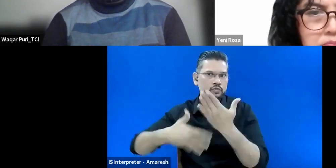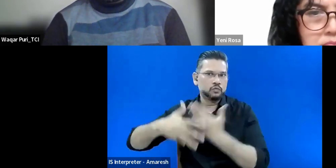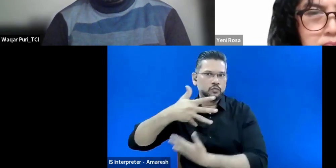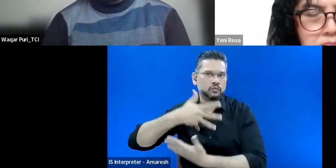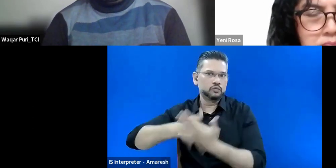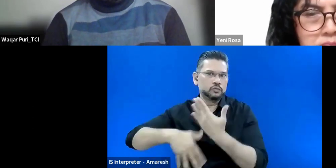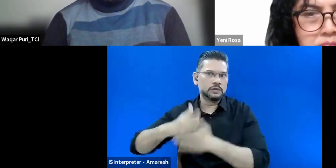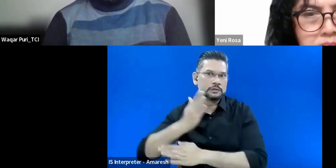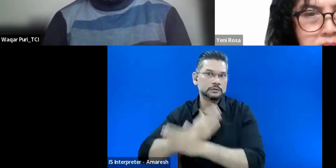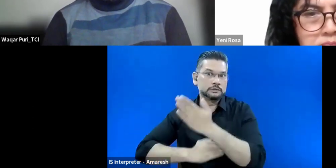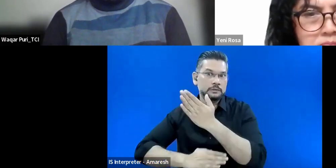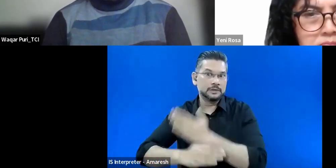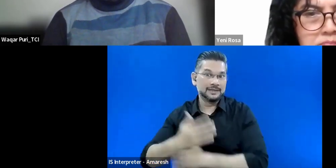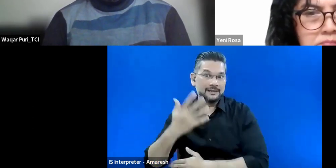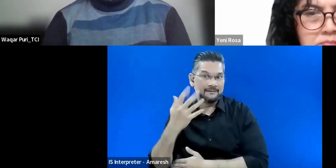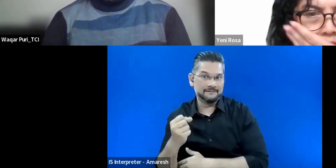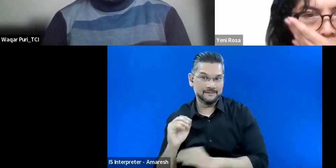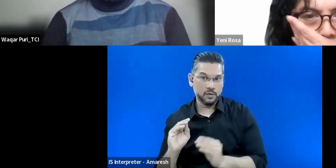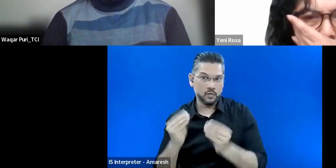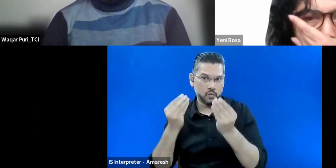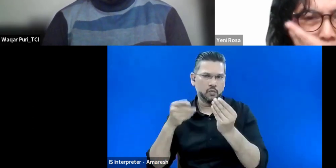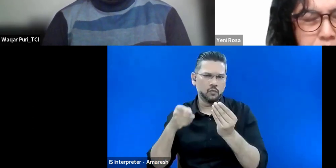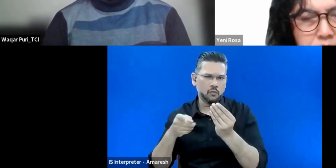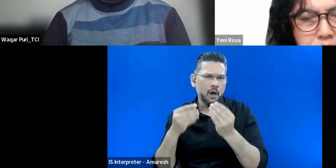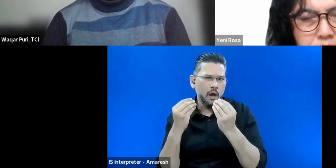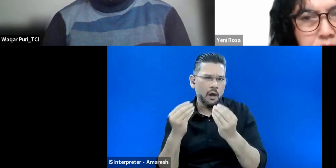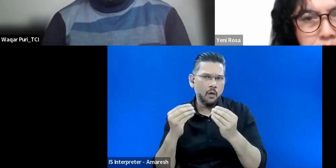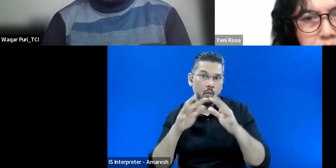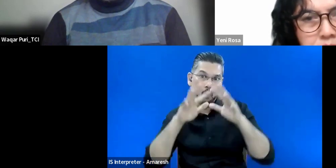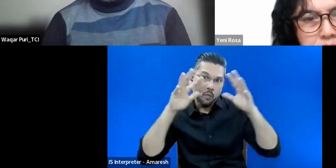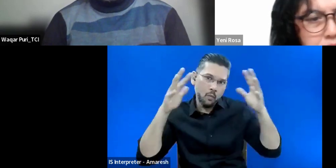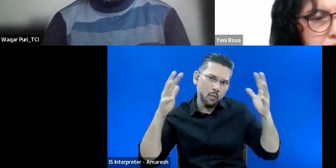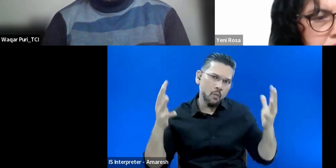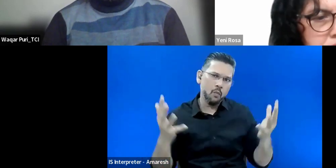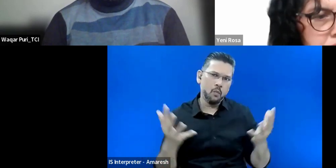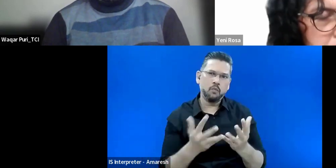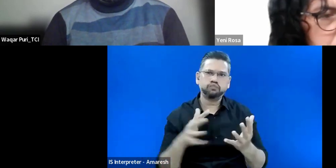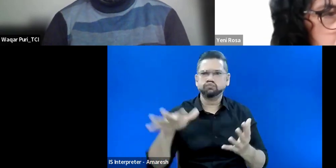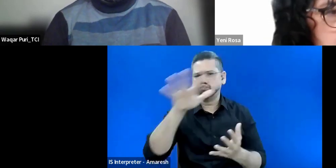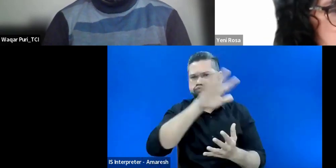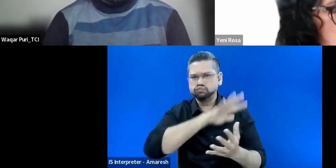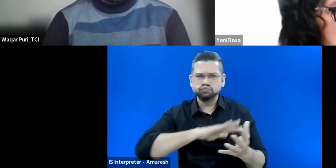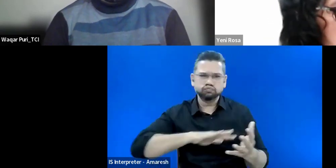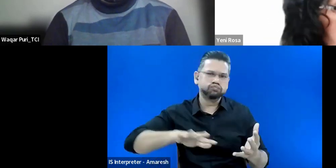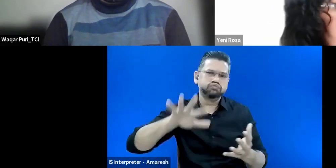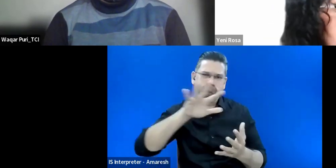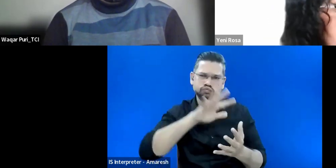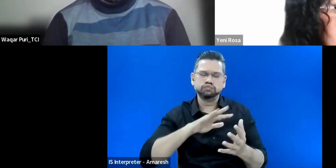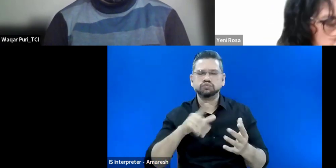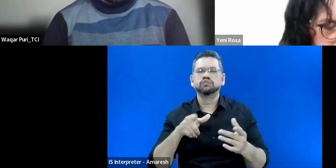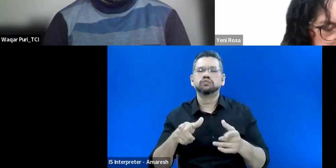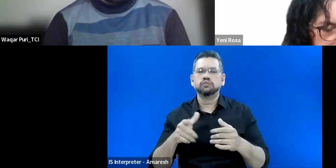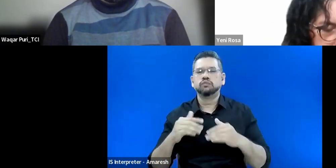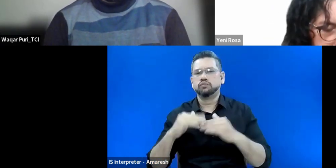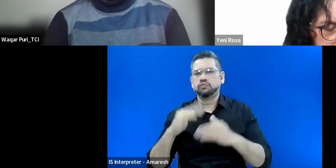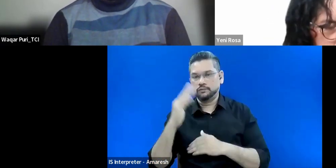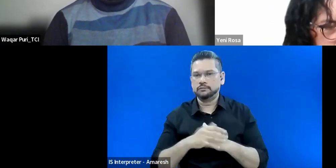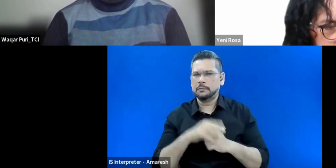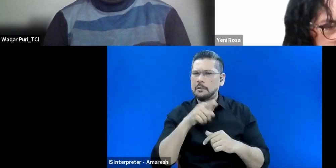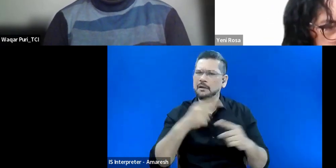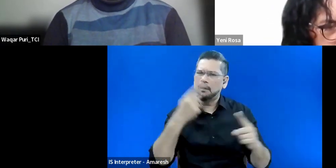at a global level. The webinar is organized to mark the International Day of Persons with Disabilities